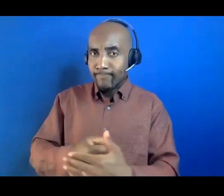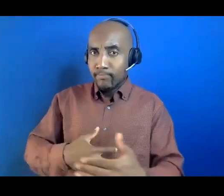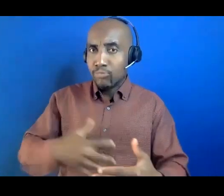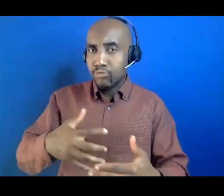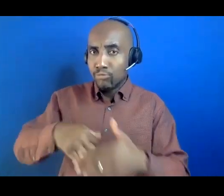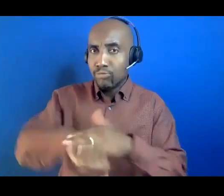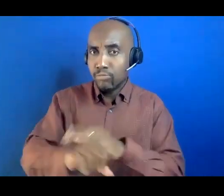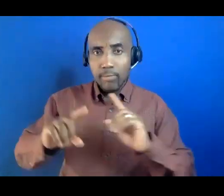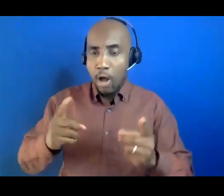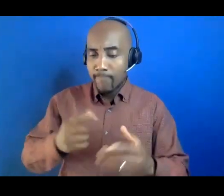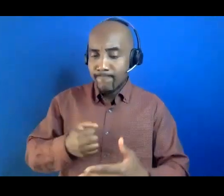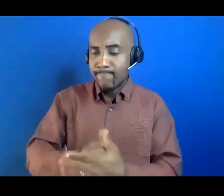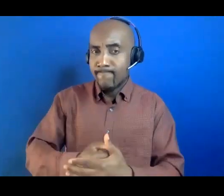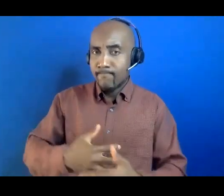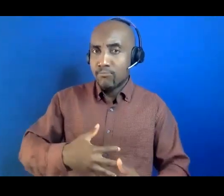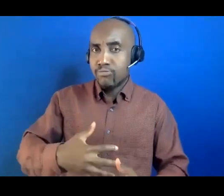baby.